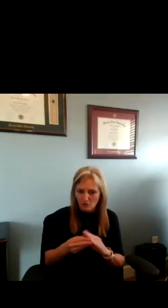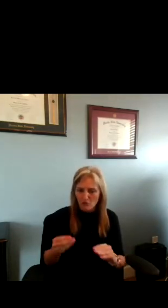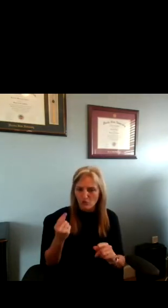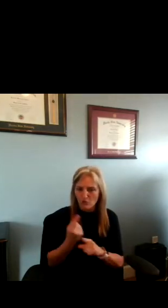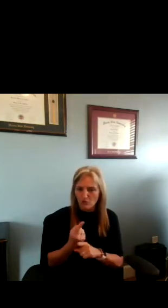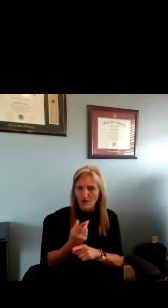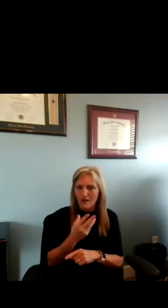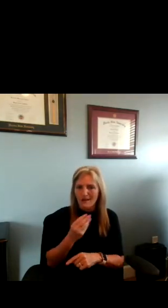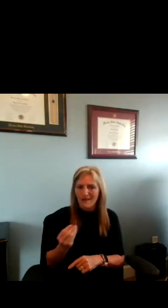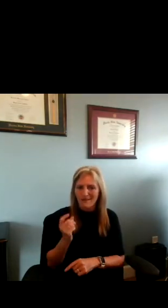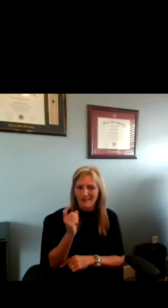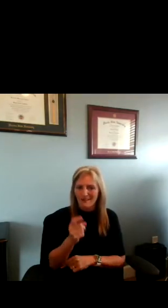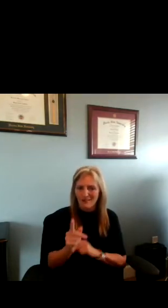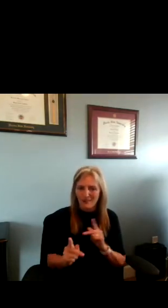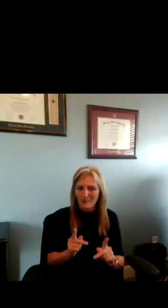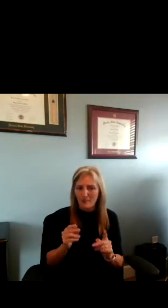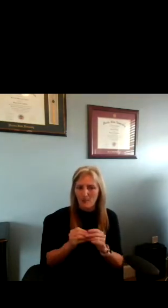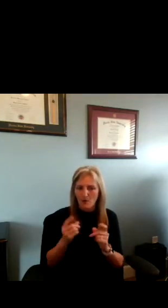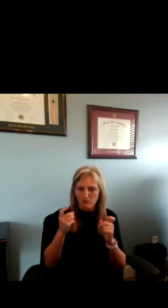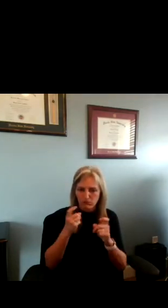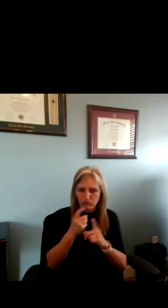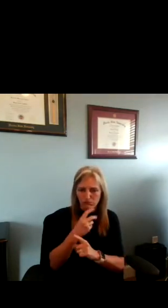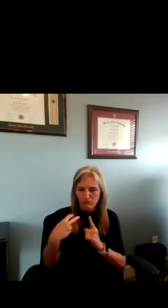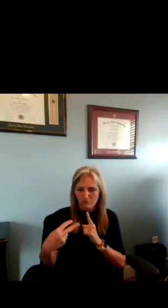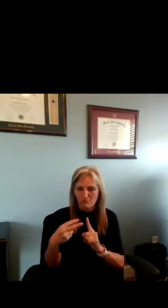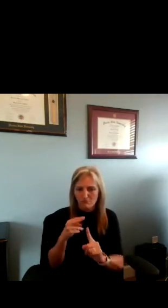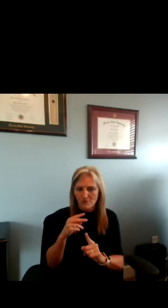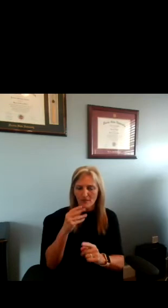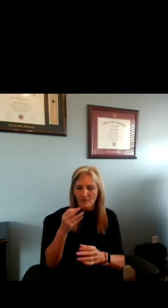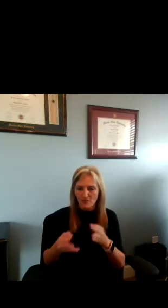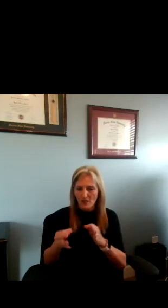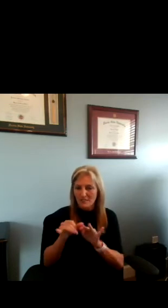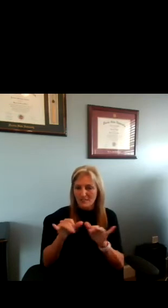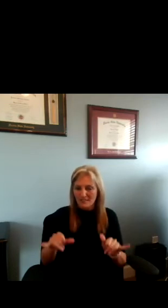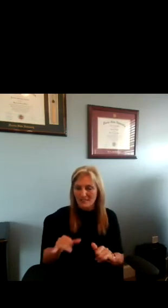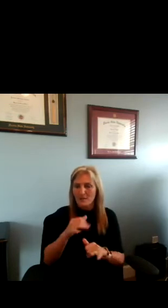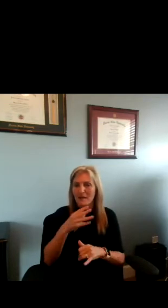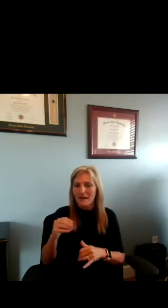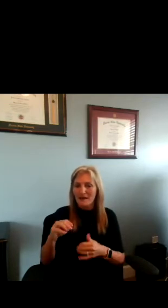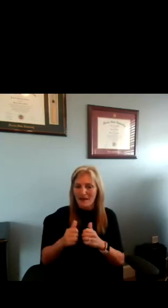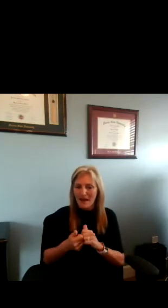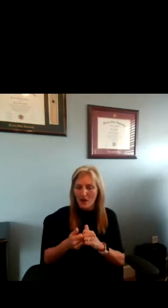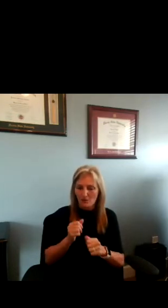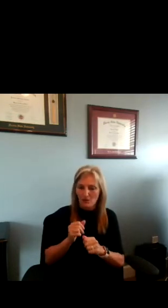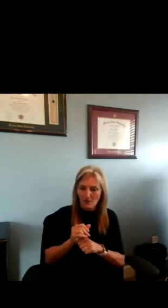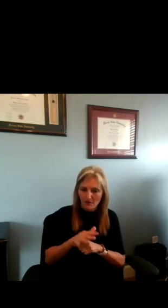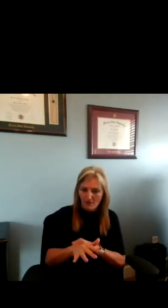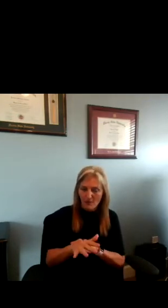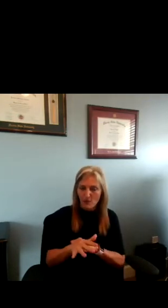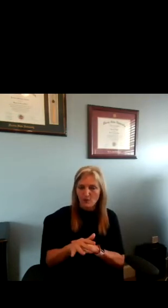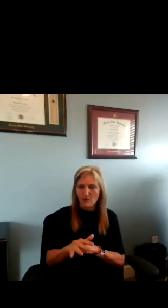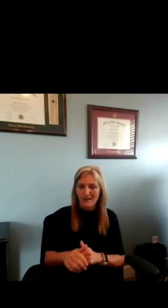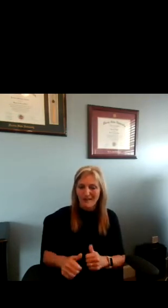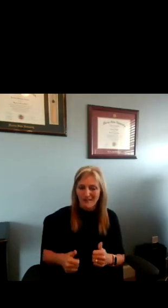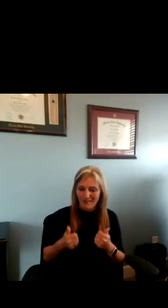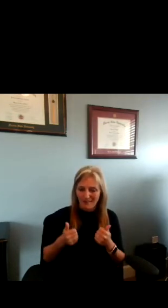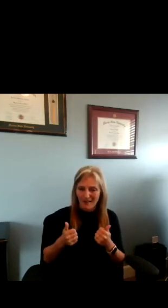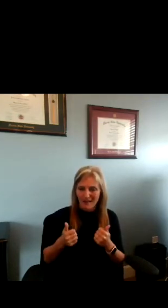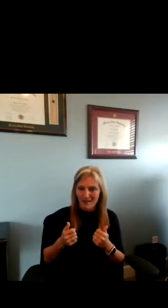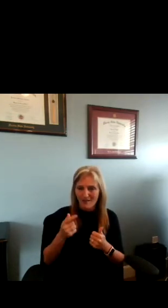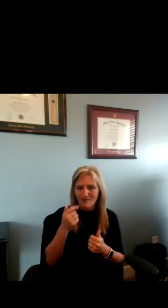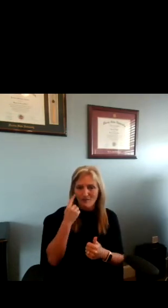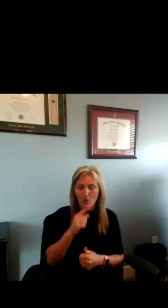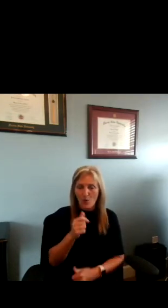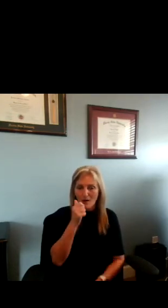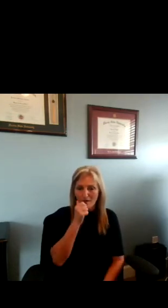when we give people a more complex view of our justice system and how it influences life for